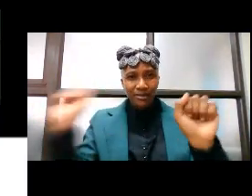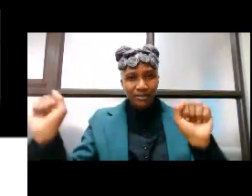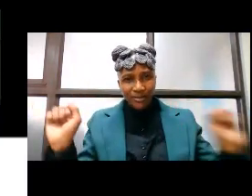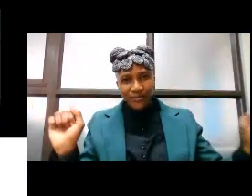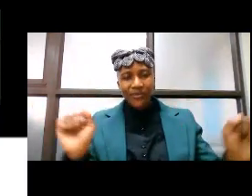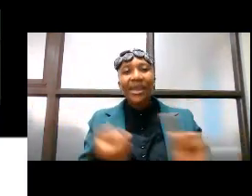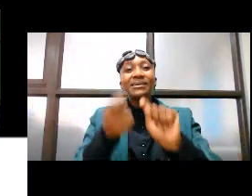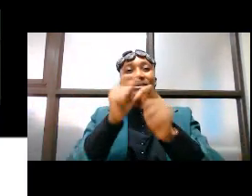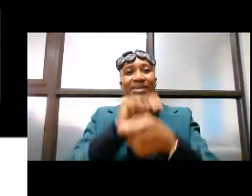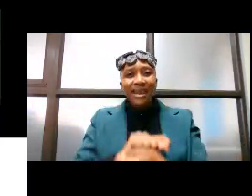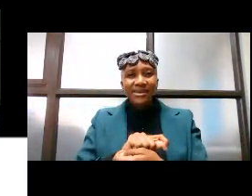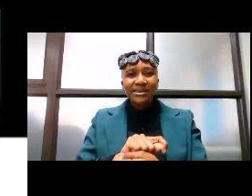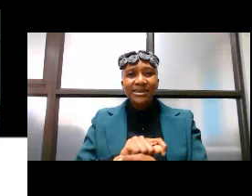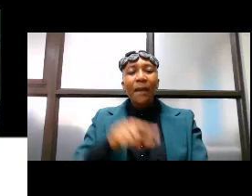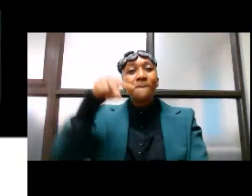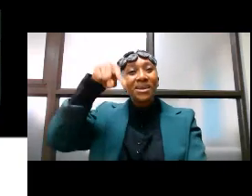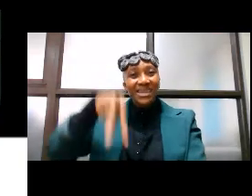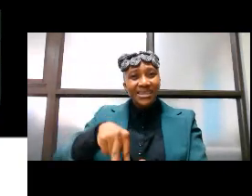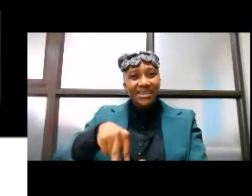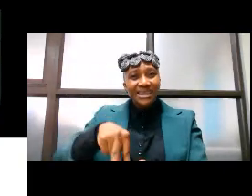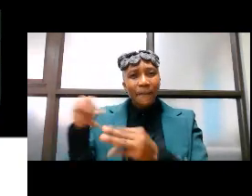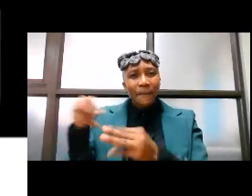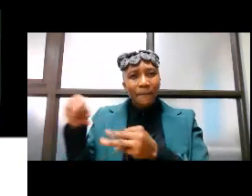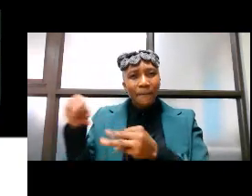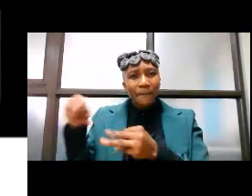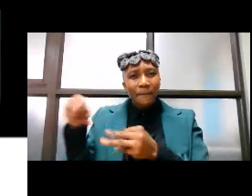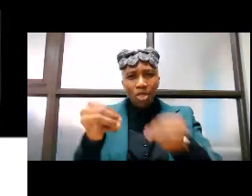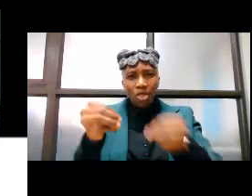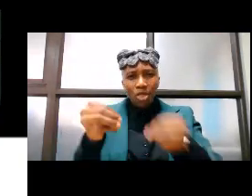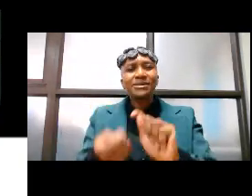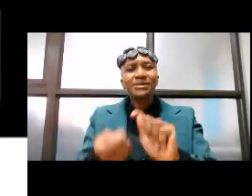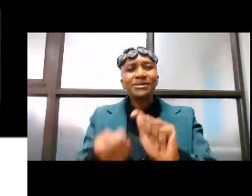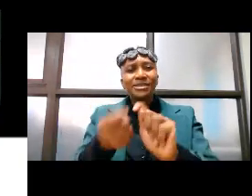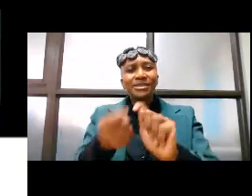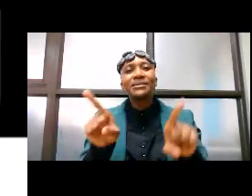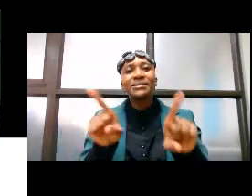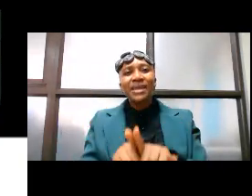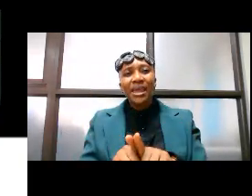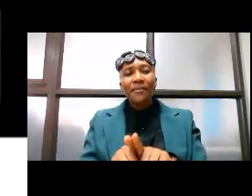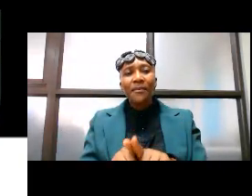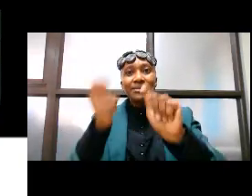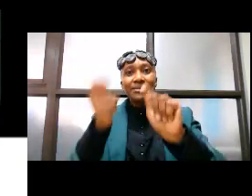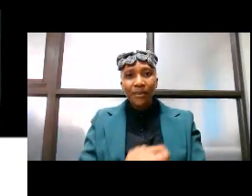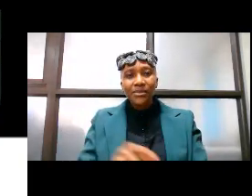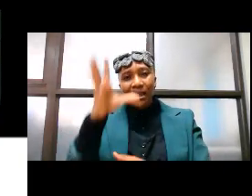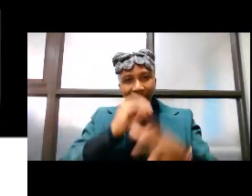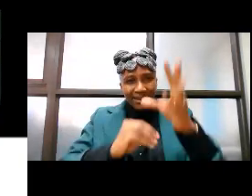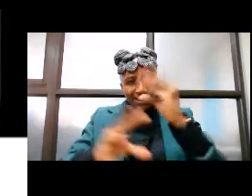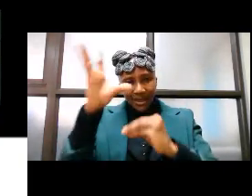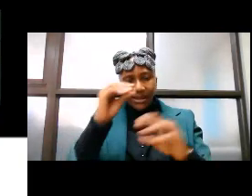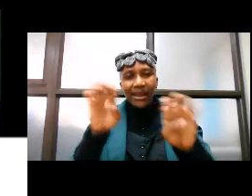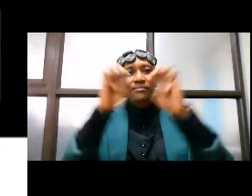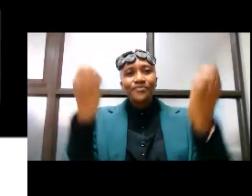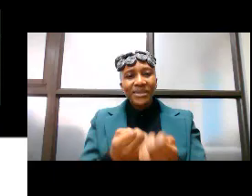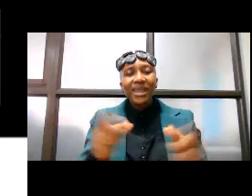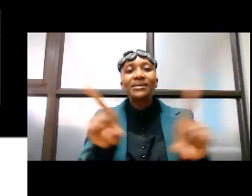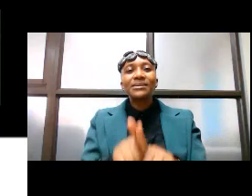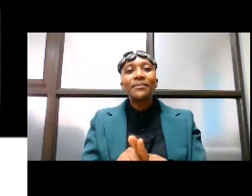presentation materials and adapt the learning environment. And you also look at adapting methods of